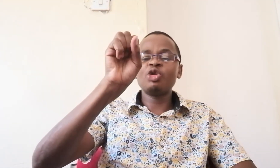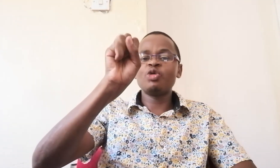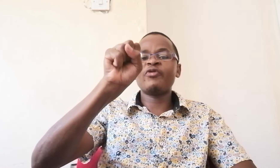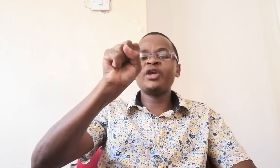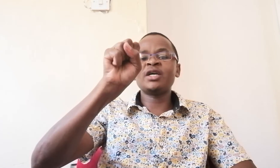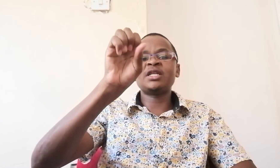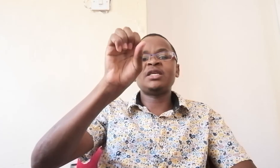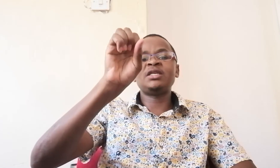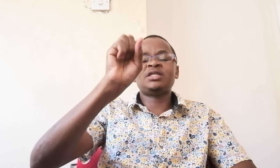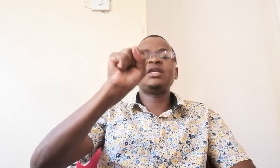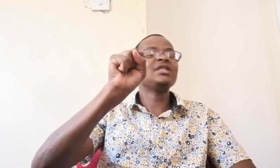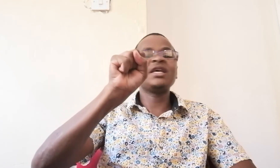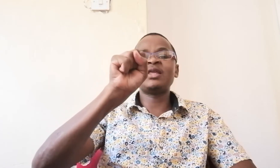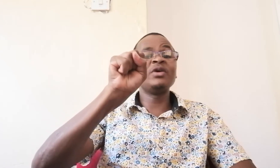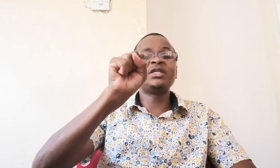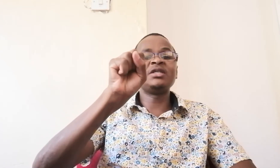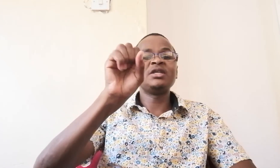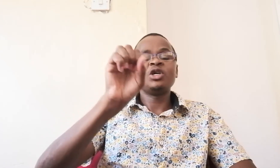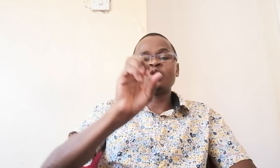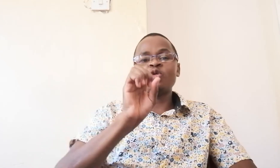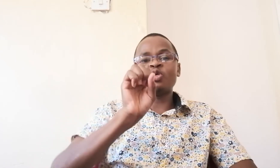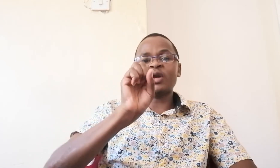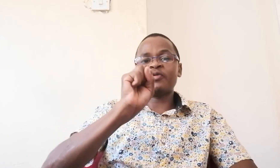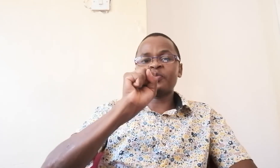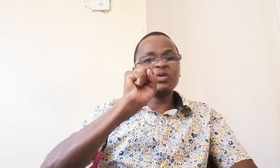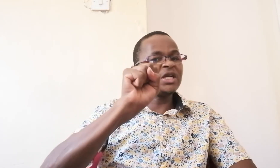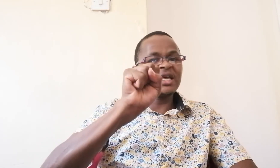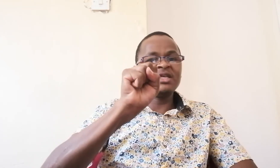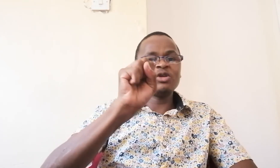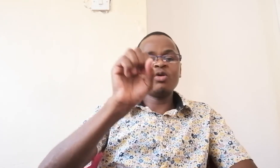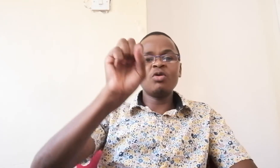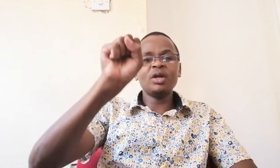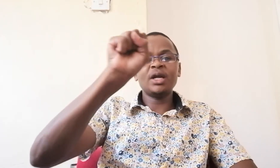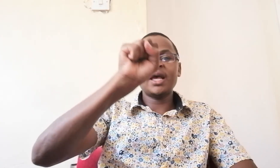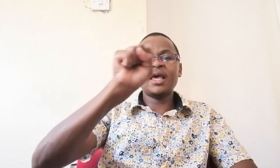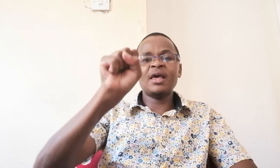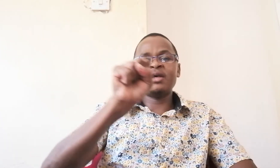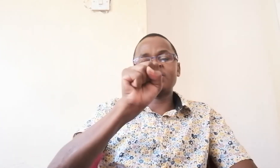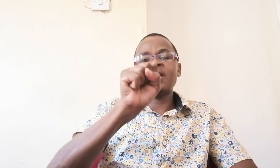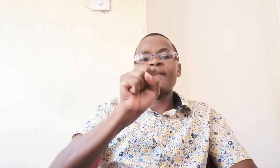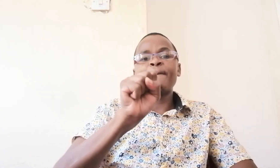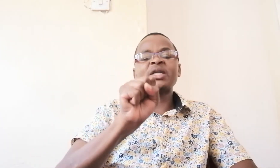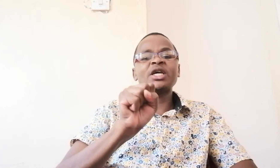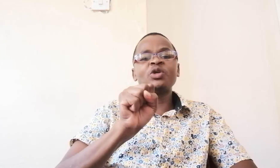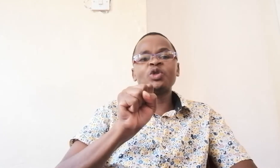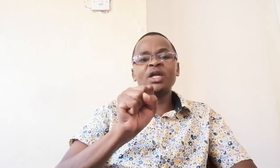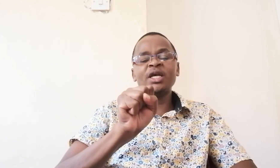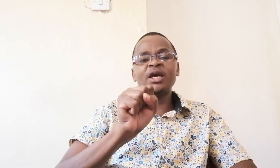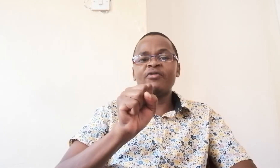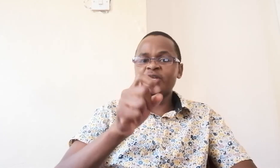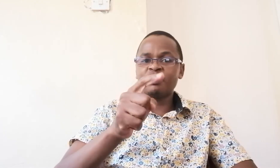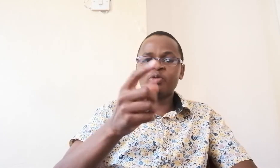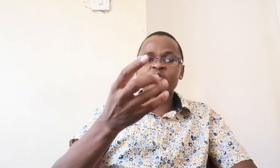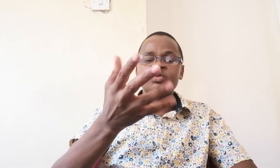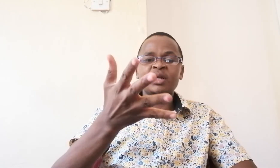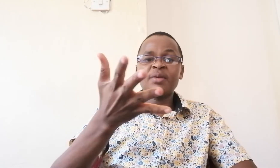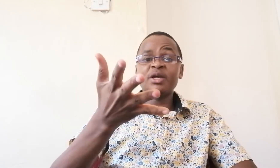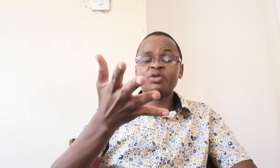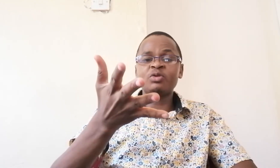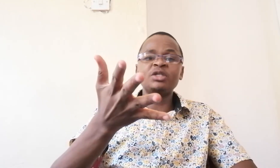your fingers like this, just like the way it is. So you can do it like this or S, but I usually advise people to, or rather my students,